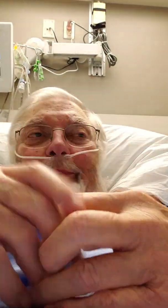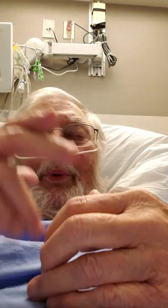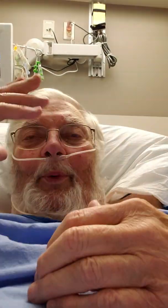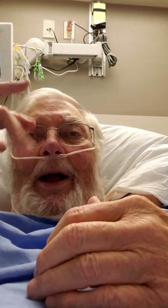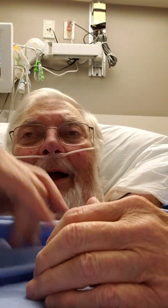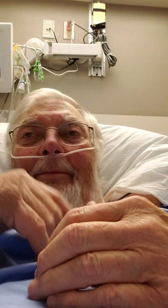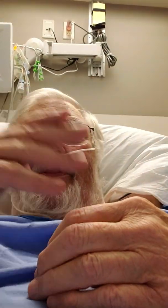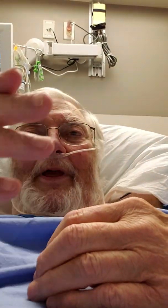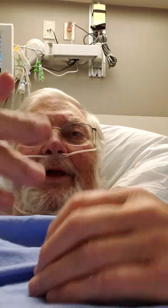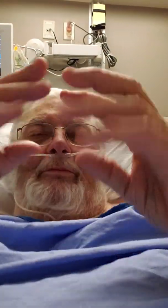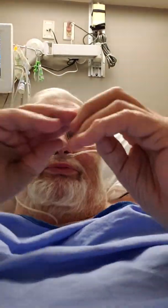Why am I there?